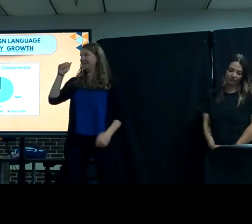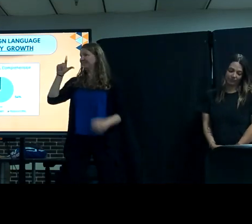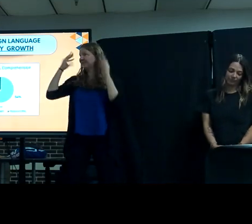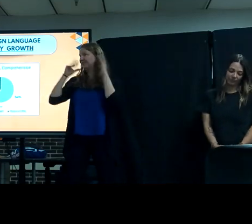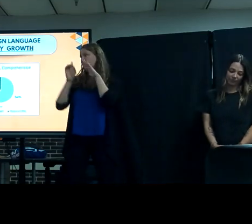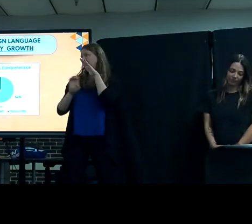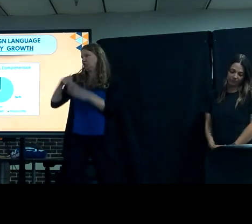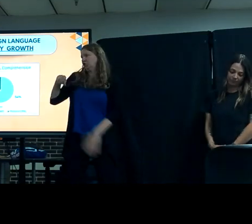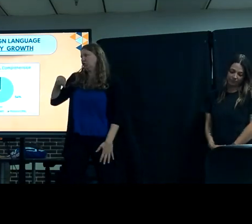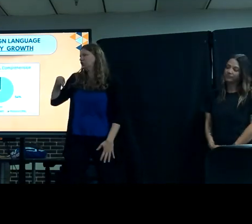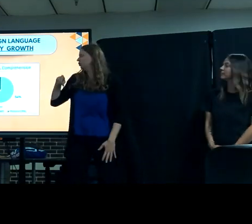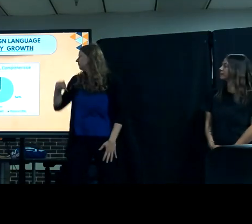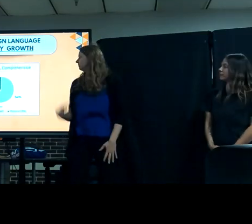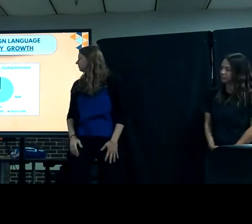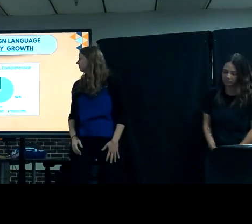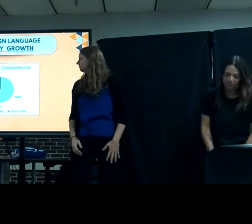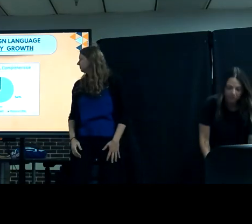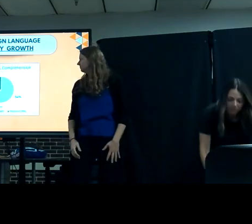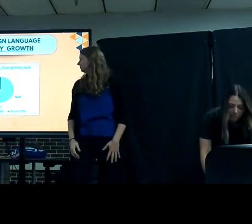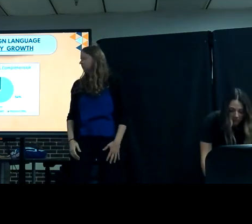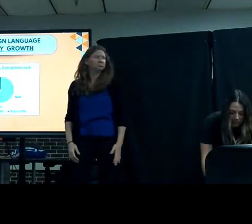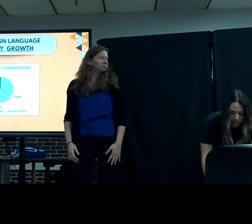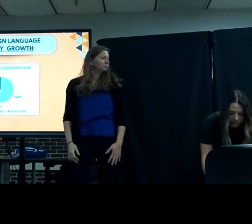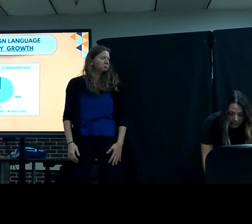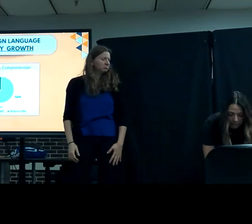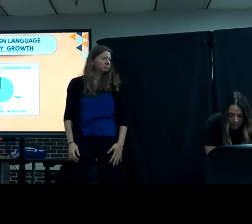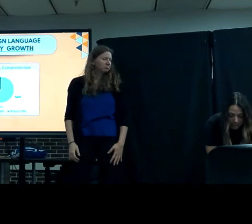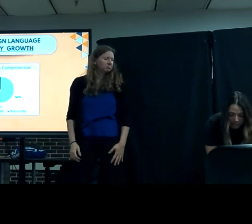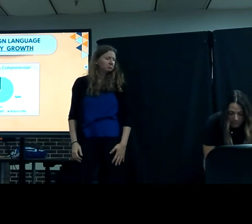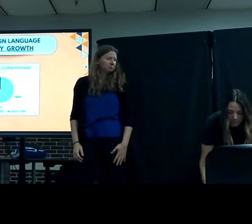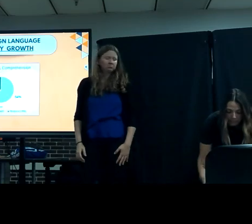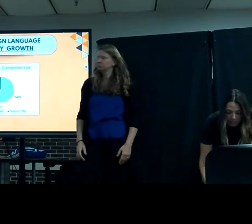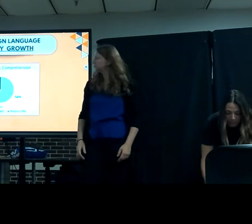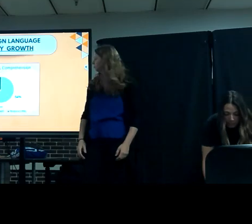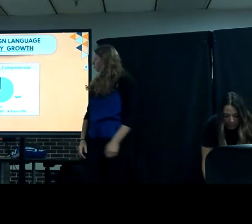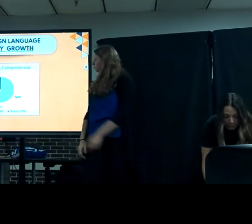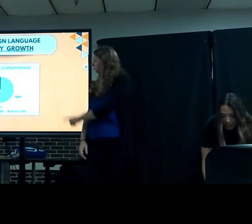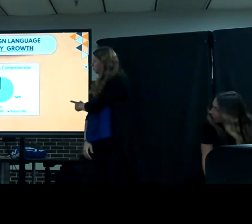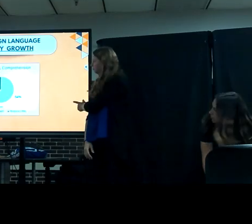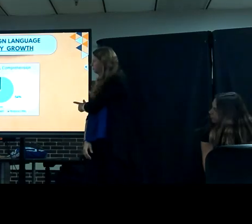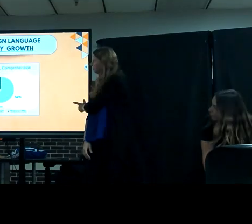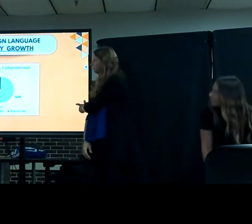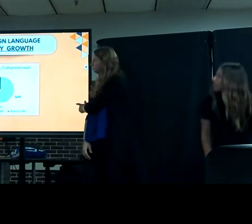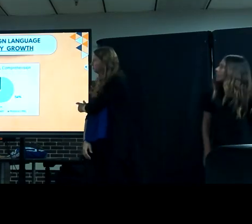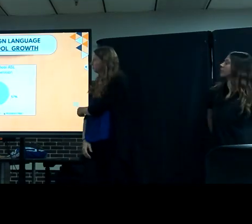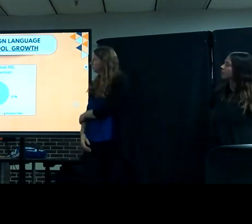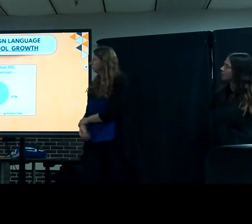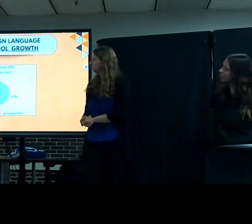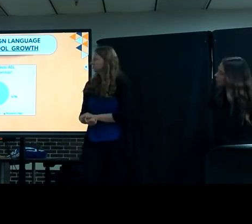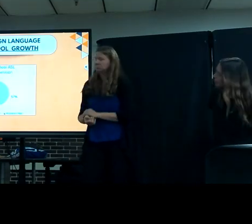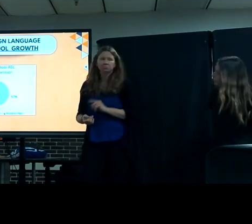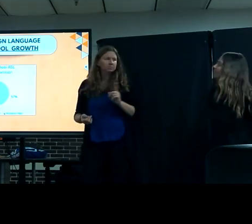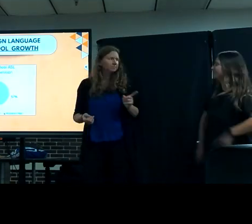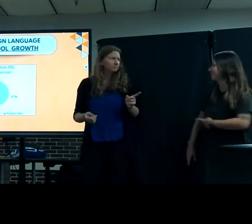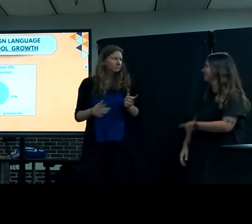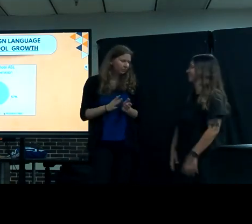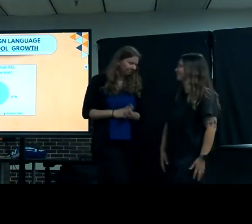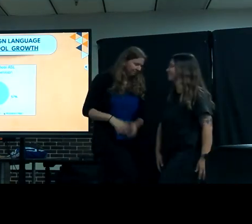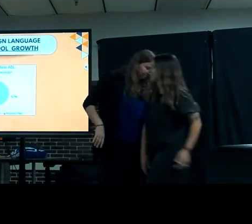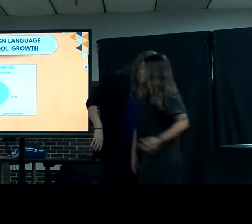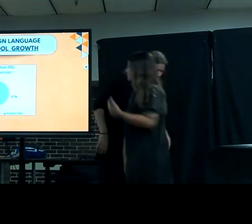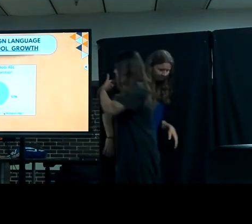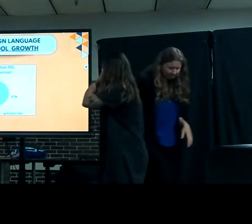They should have ASL daily. The ultimate goal would be to have 2 ASL teachers in the department.